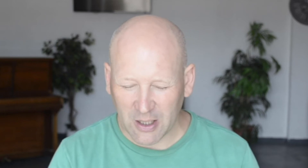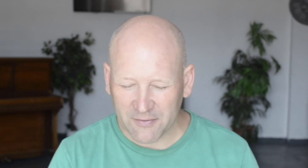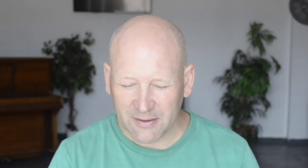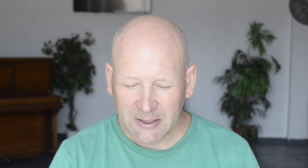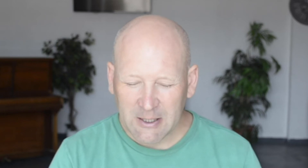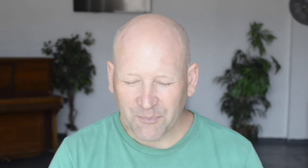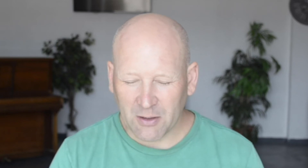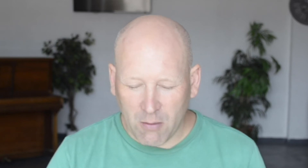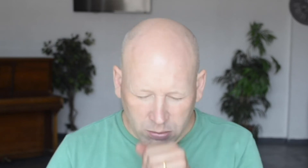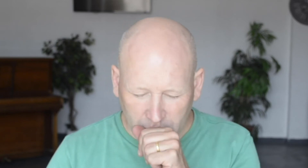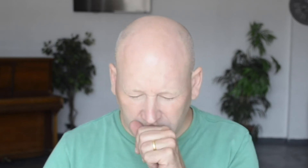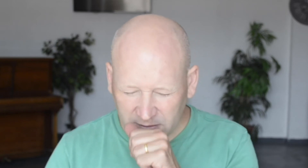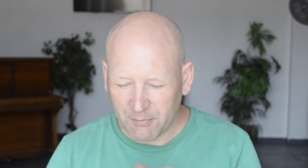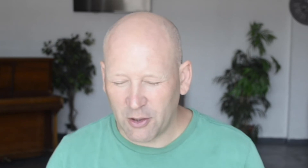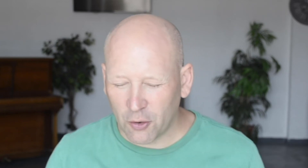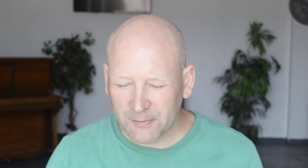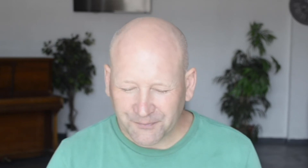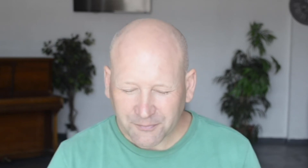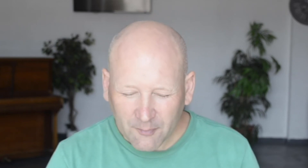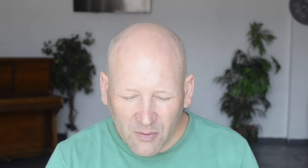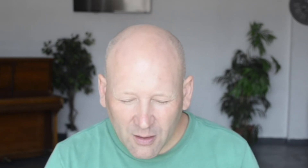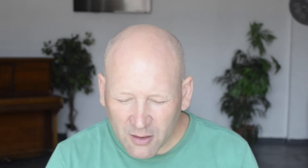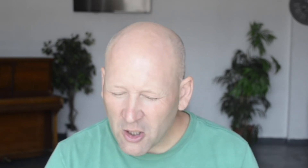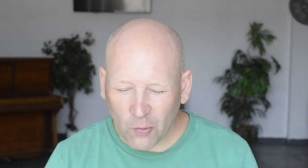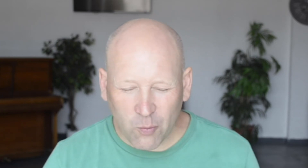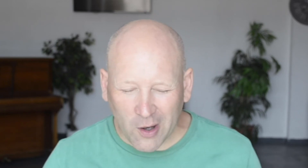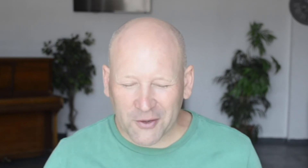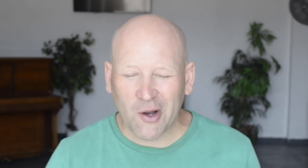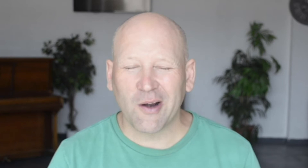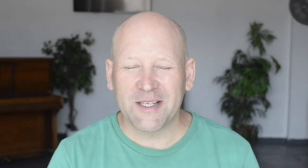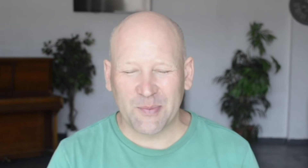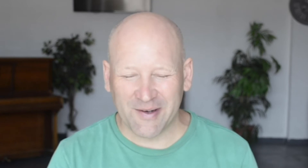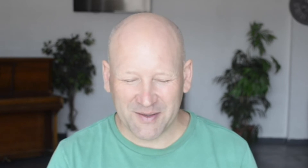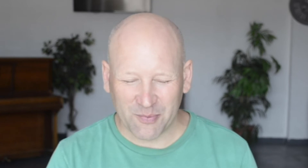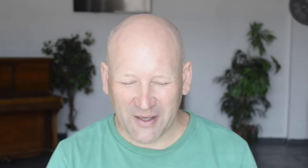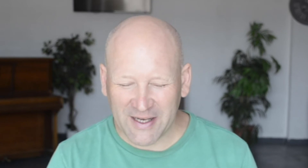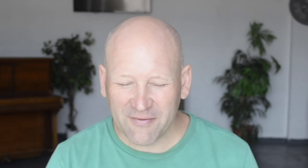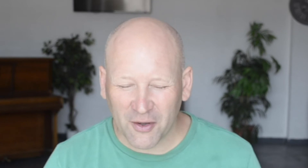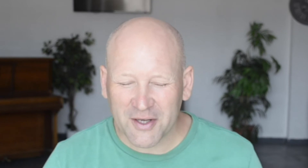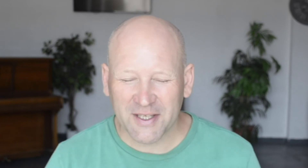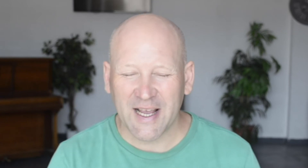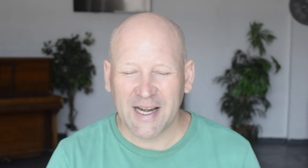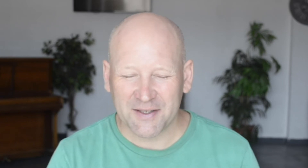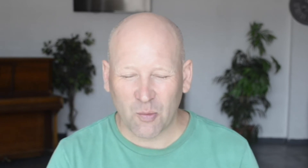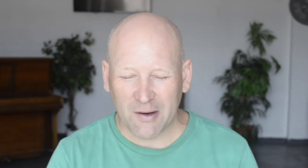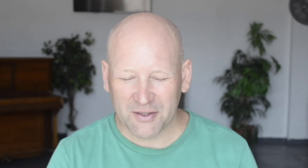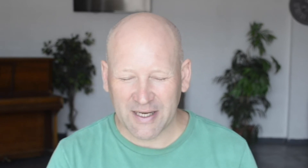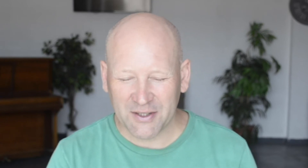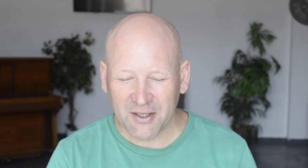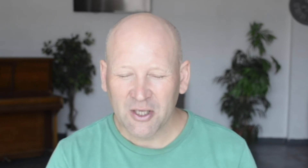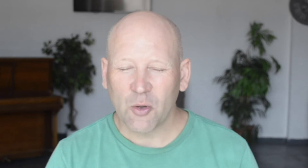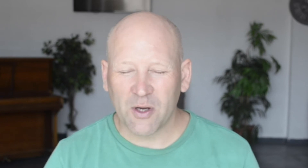people's lives. But Lord, we want your Holy Spirit to believe on us again as a